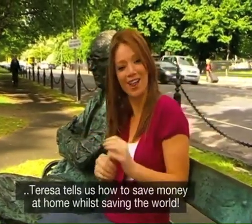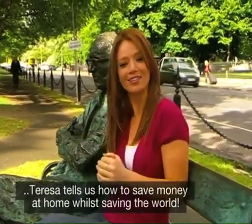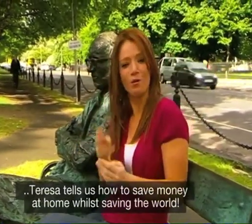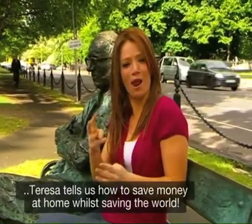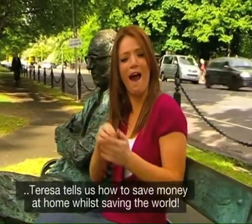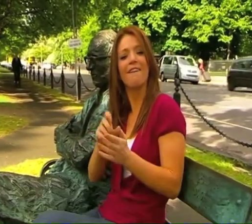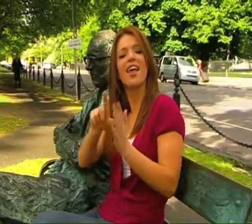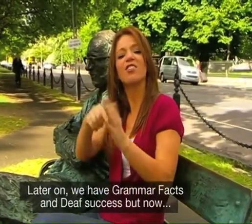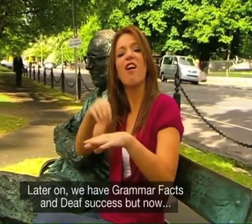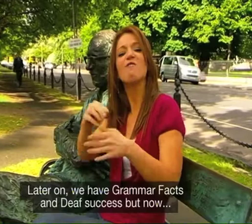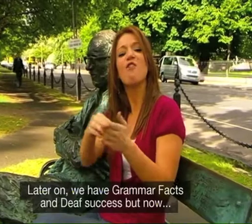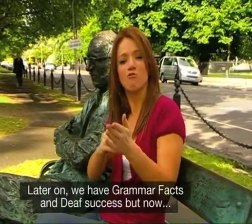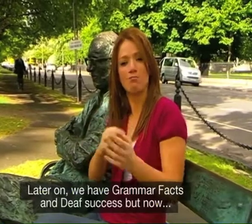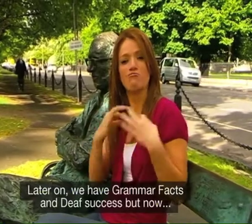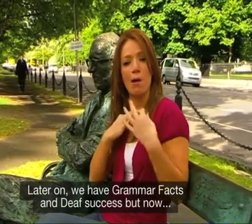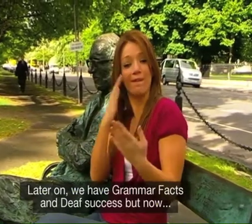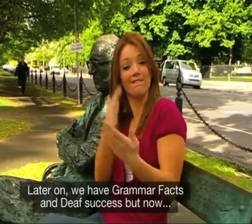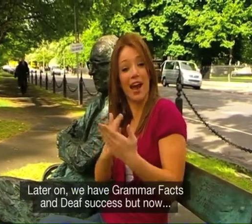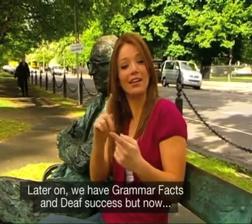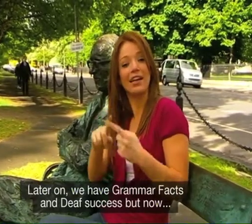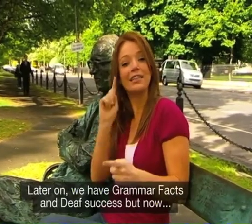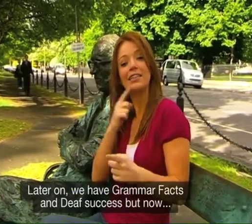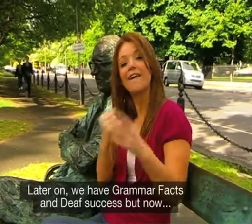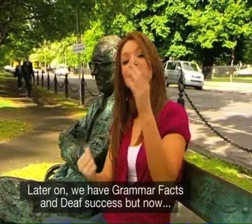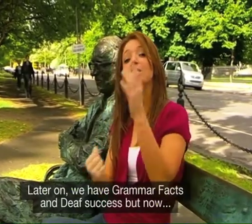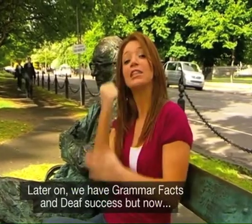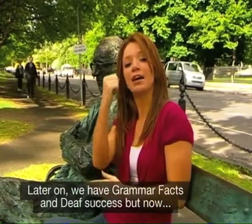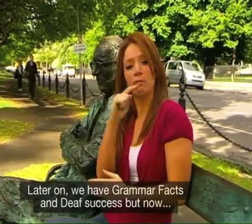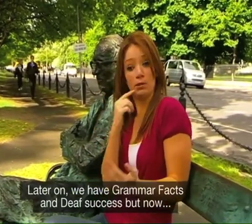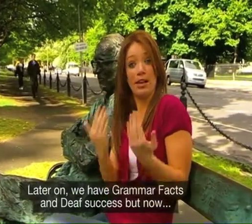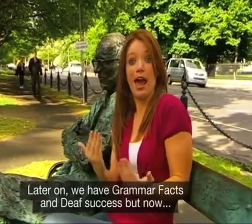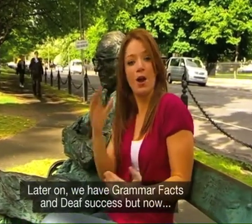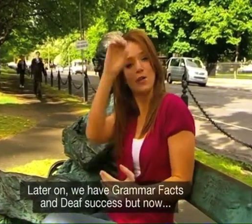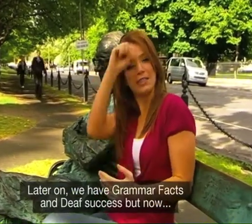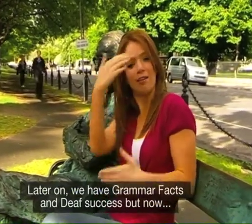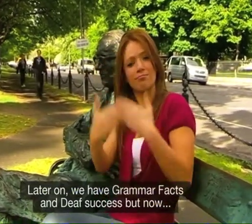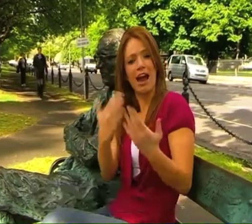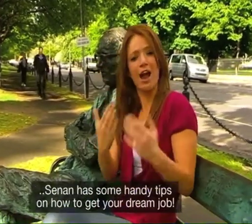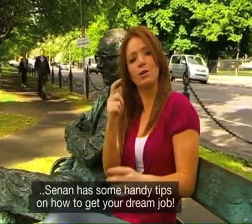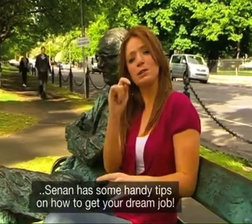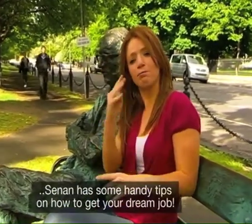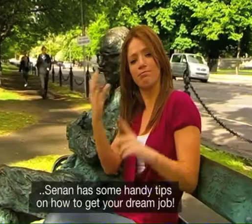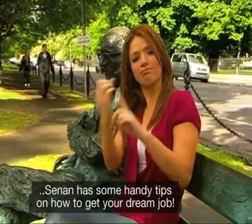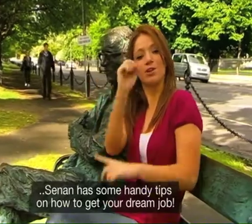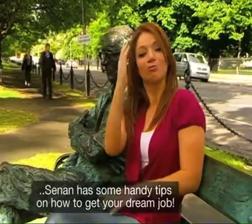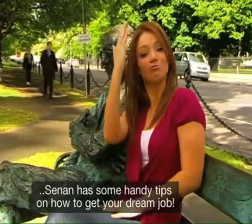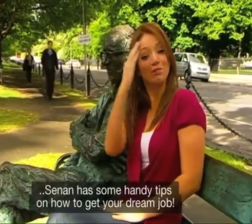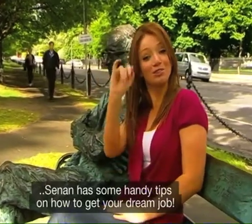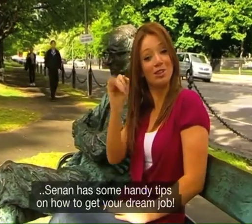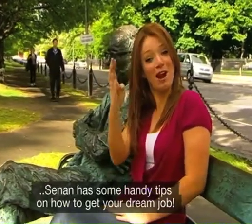world. Later on in the programme, we have grammar facts and deaf success. But now, Senan has some handy tips on how to get your